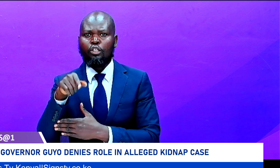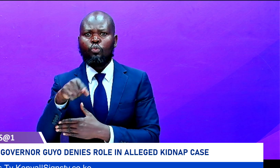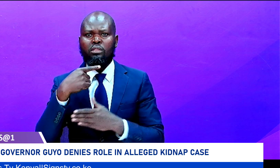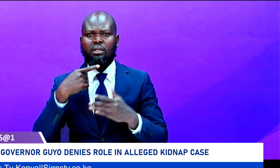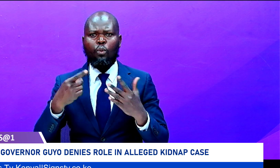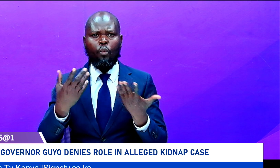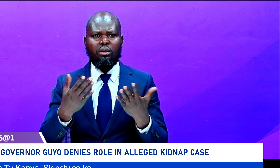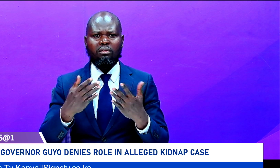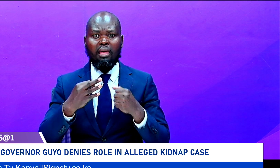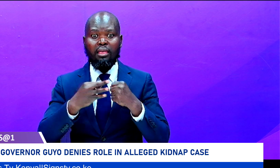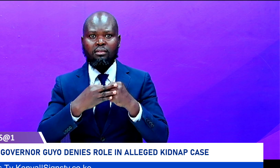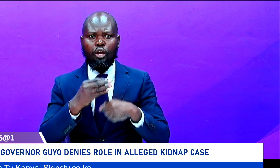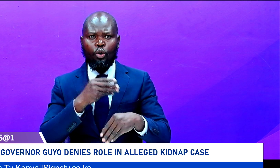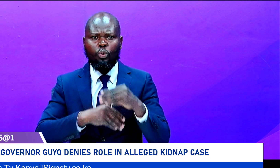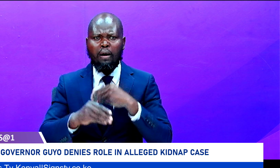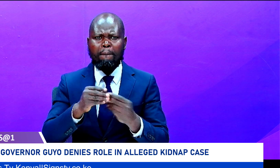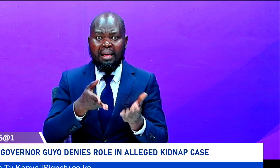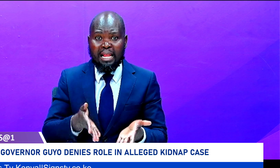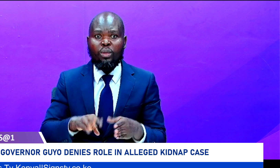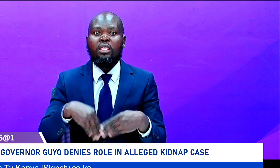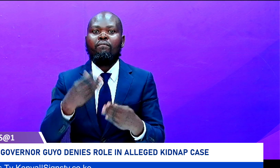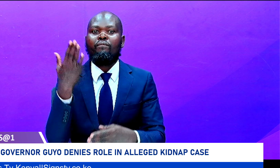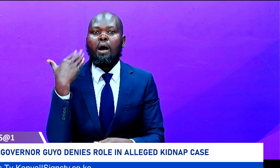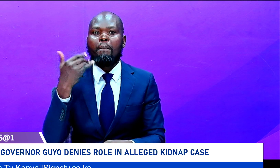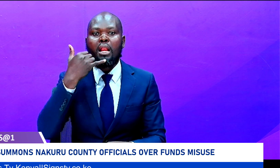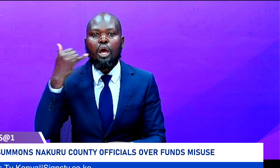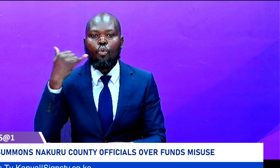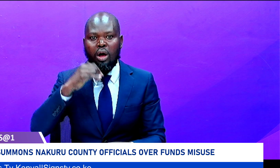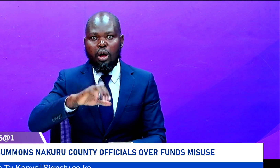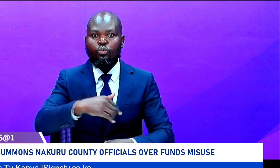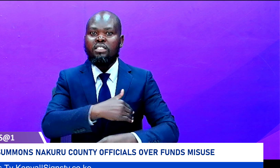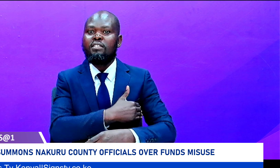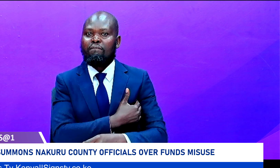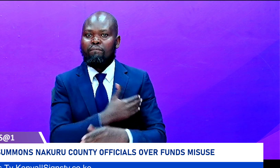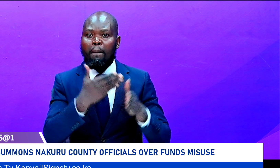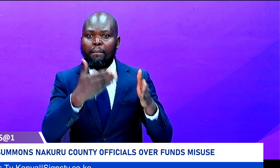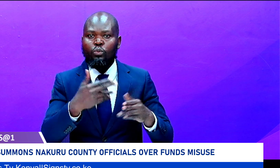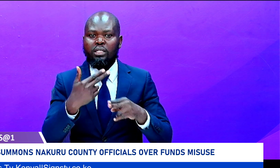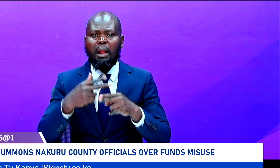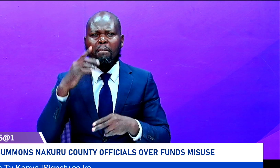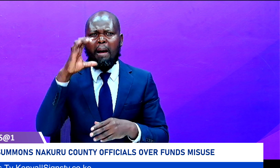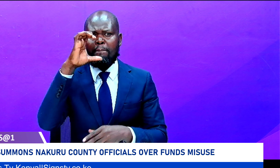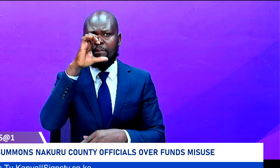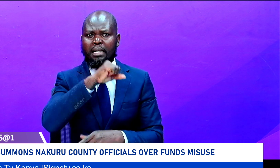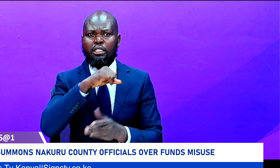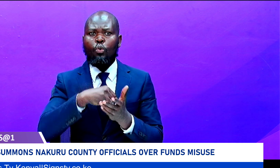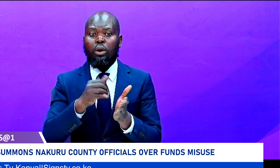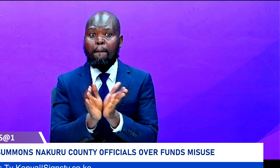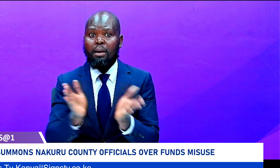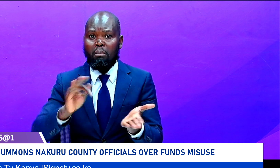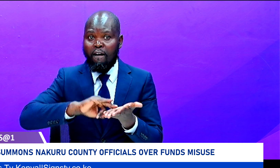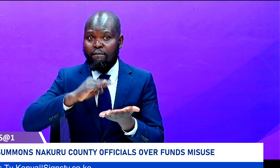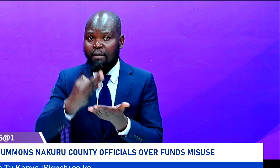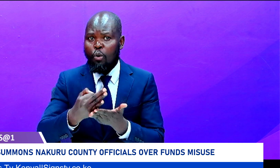the Ethics and Anti-Corruption Commission, that's EACC, has summoned 8 current and former Nakuru County Chief Officers